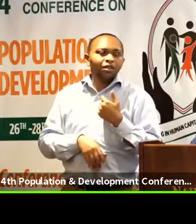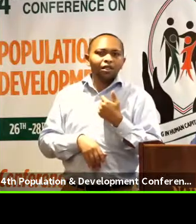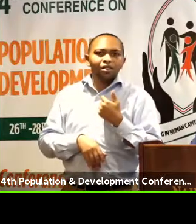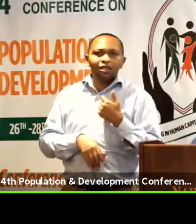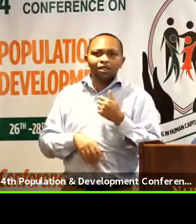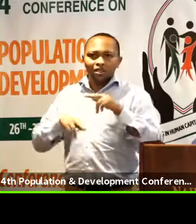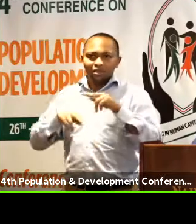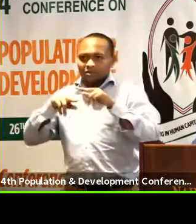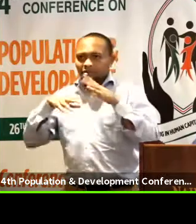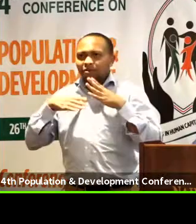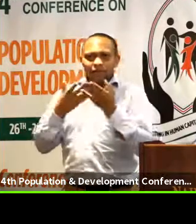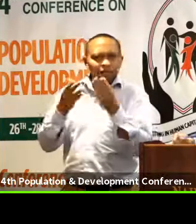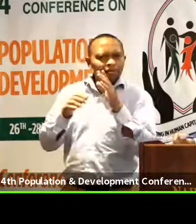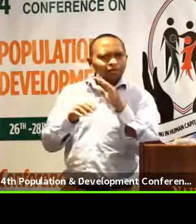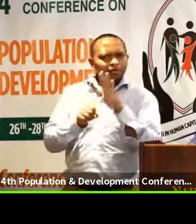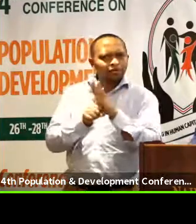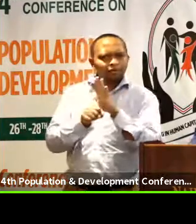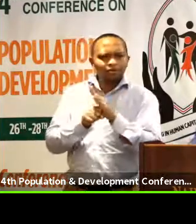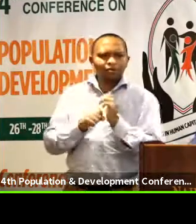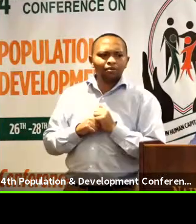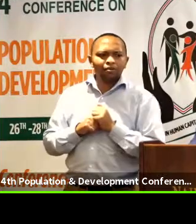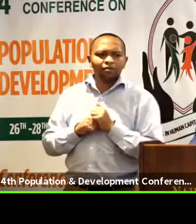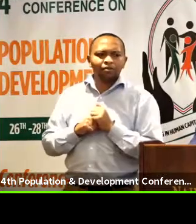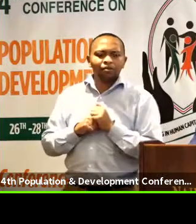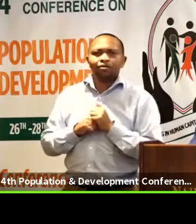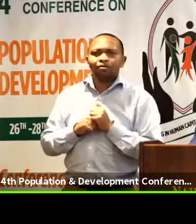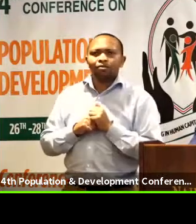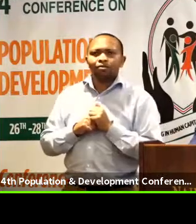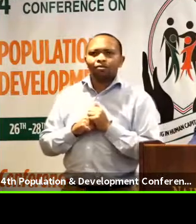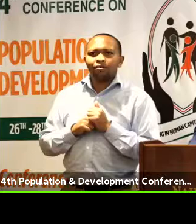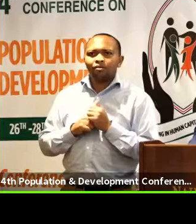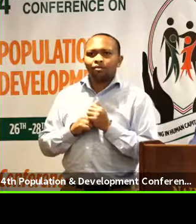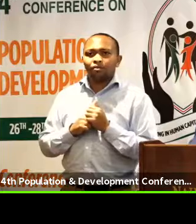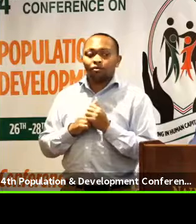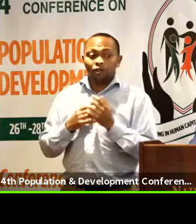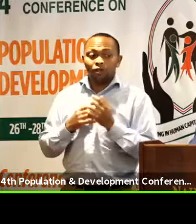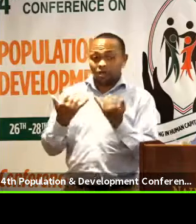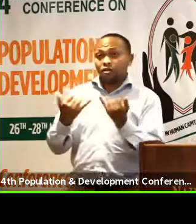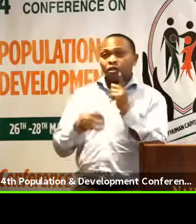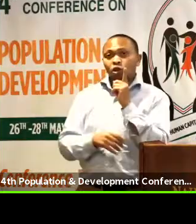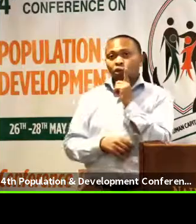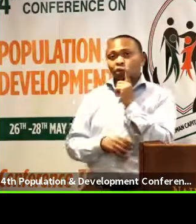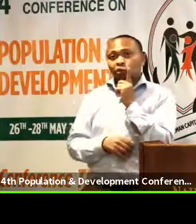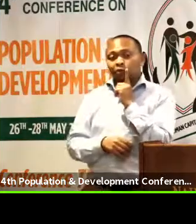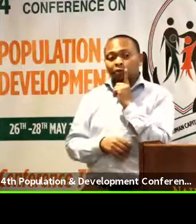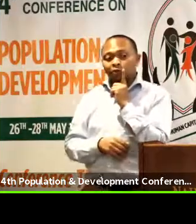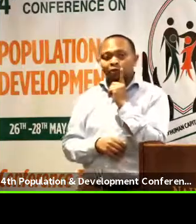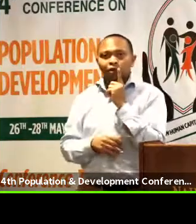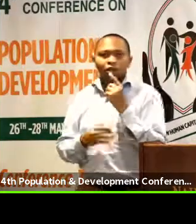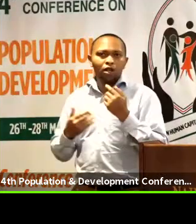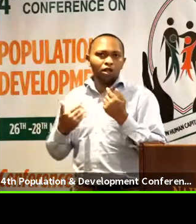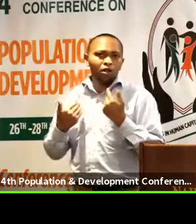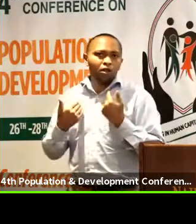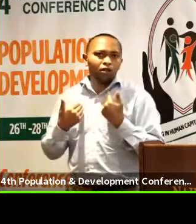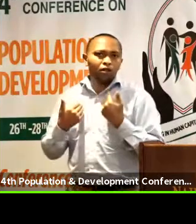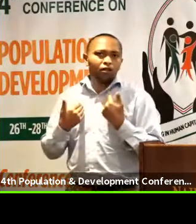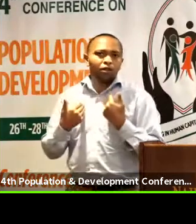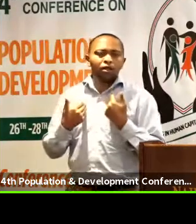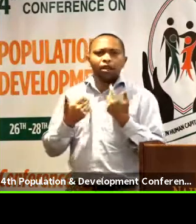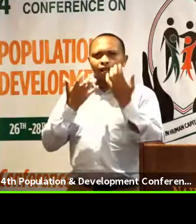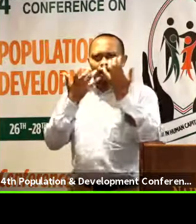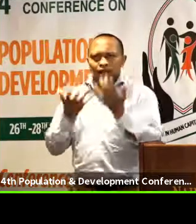people still participating. I just want to give you again a heads up on tomorrow's session. Tomorrow again will be another very, very heavy